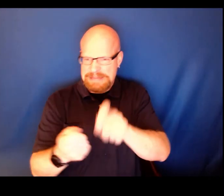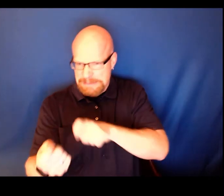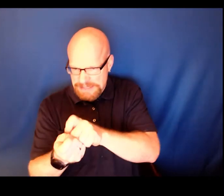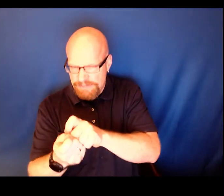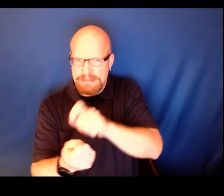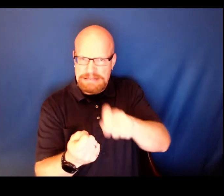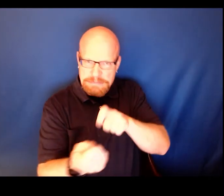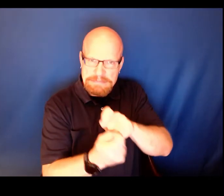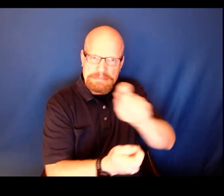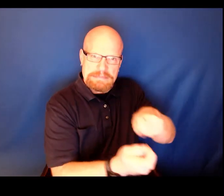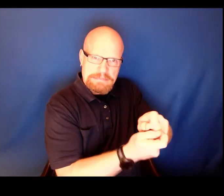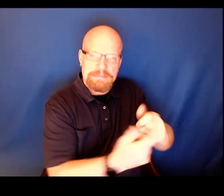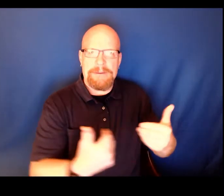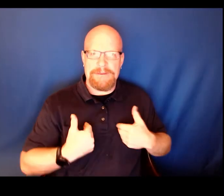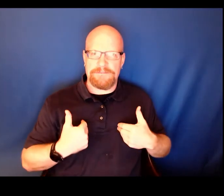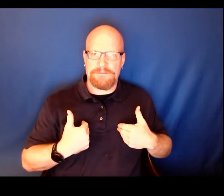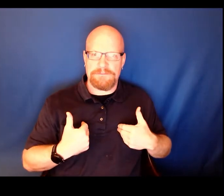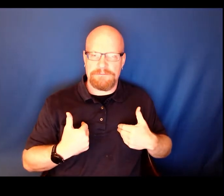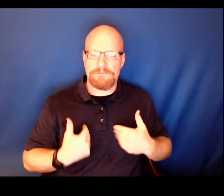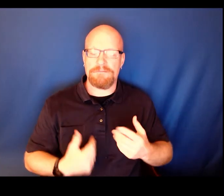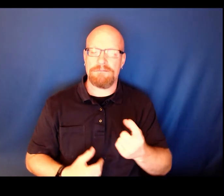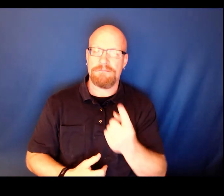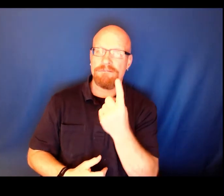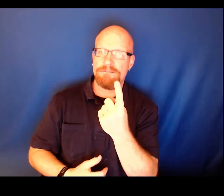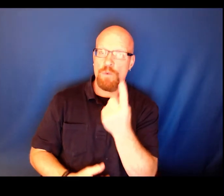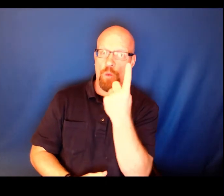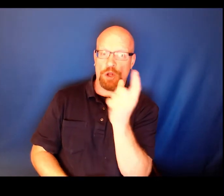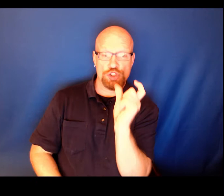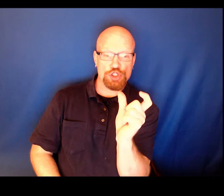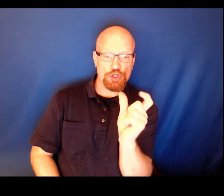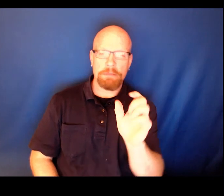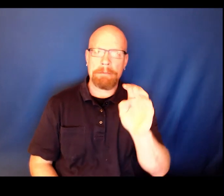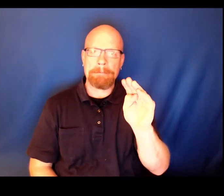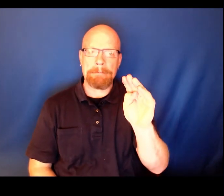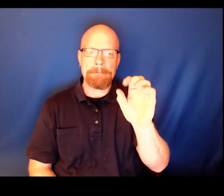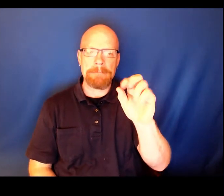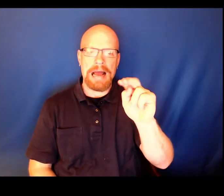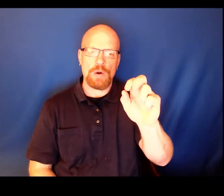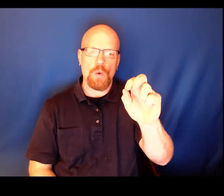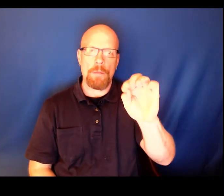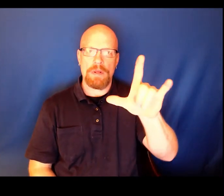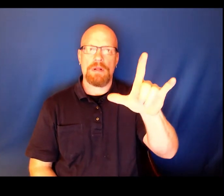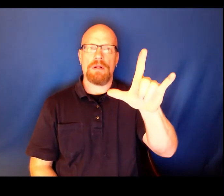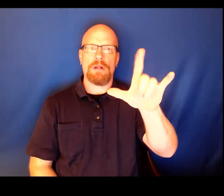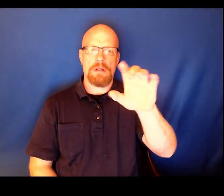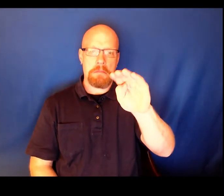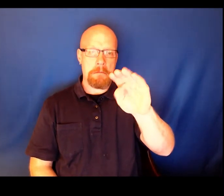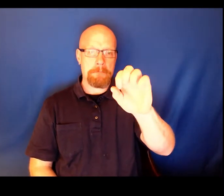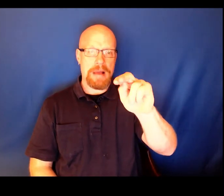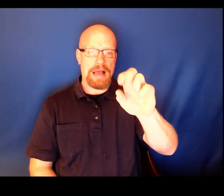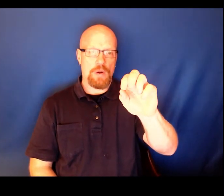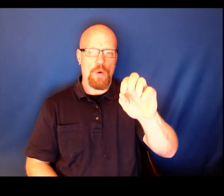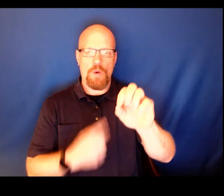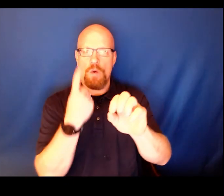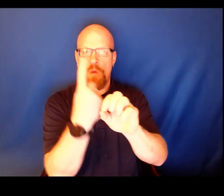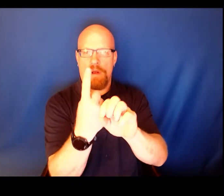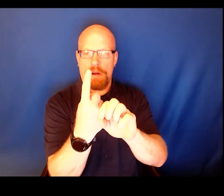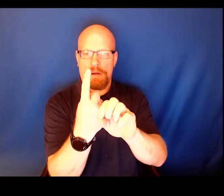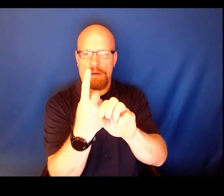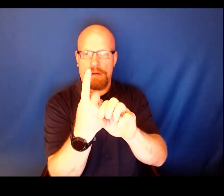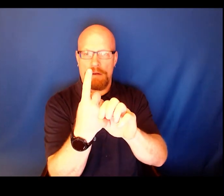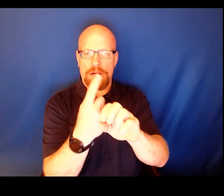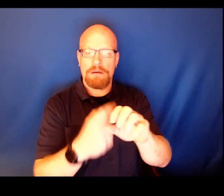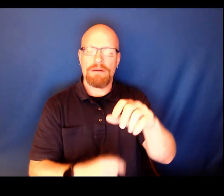within polynomials, there are specific types of polynomials that have specific names. If it's a one-term polynomial, we call it a